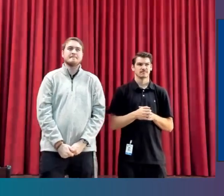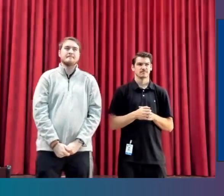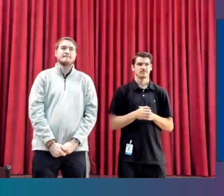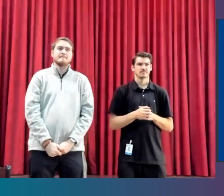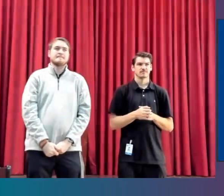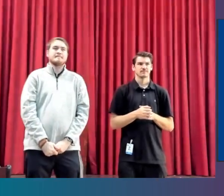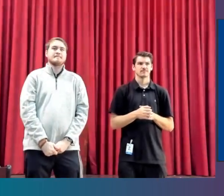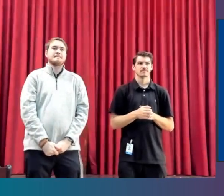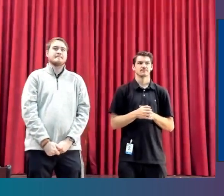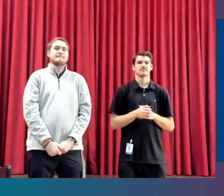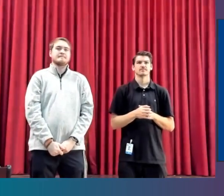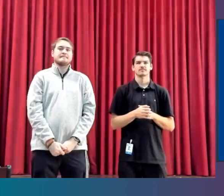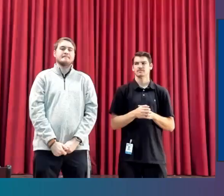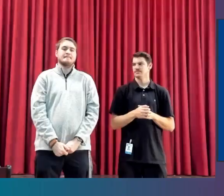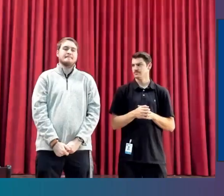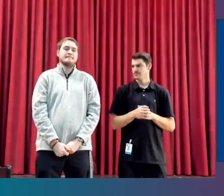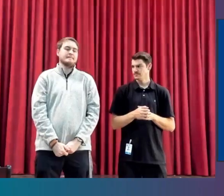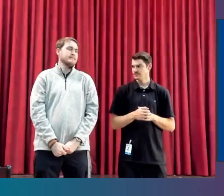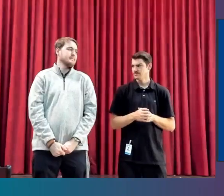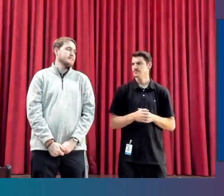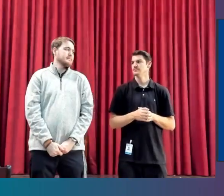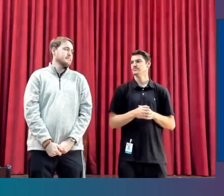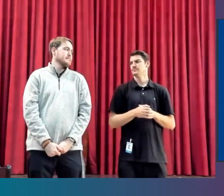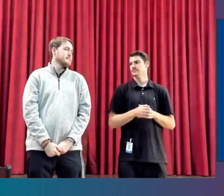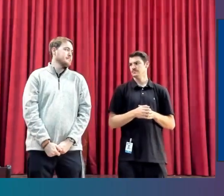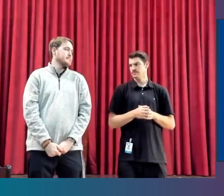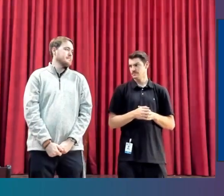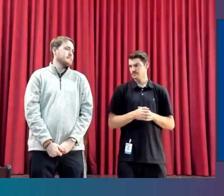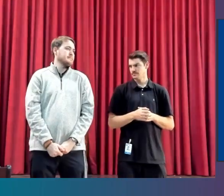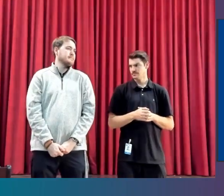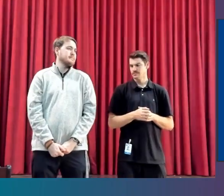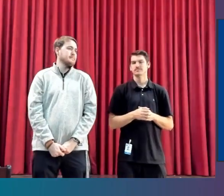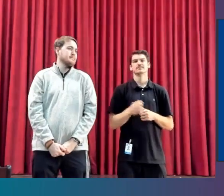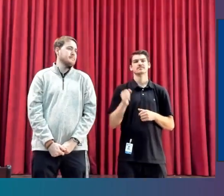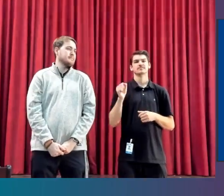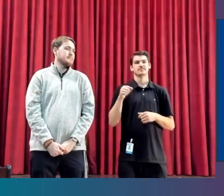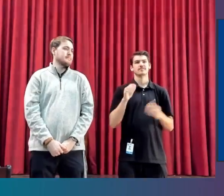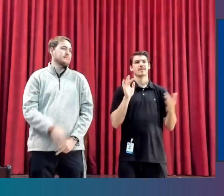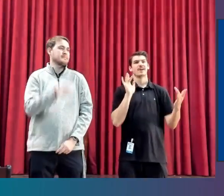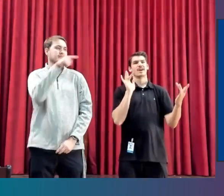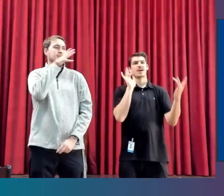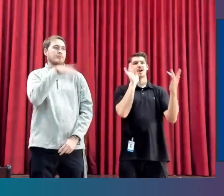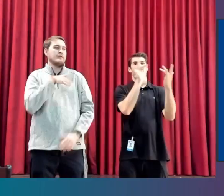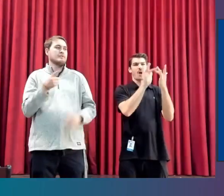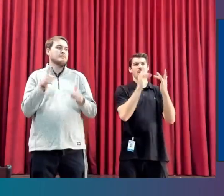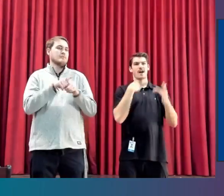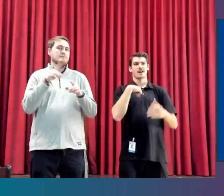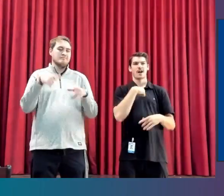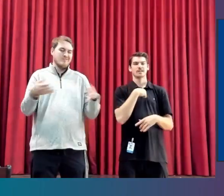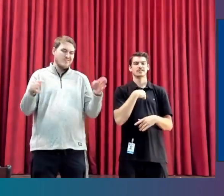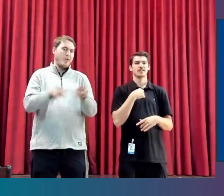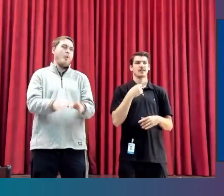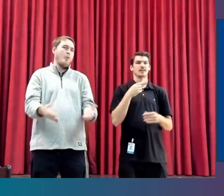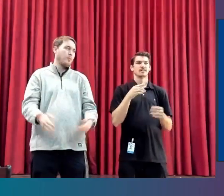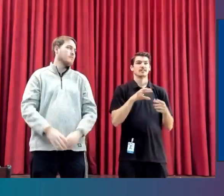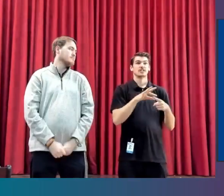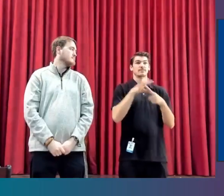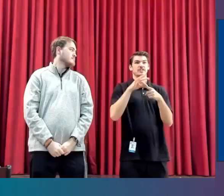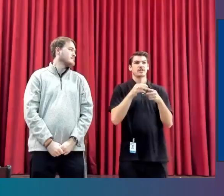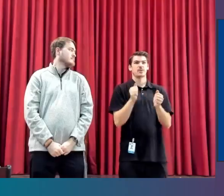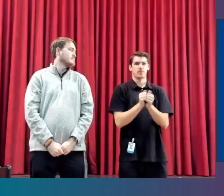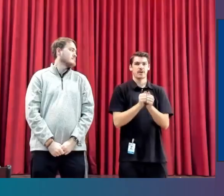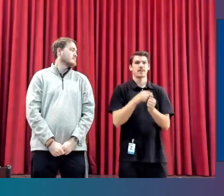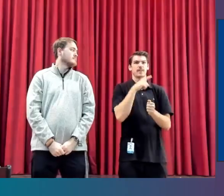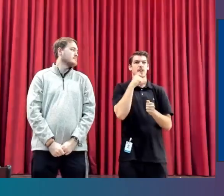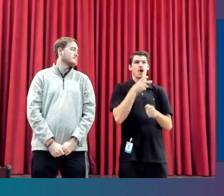just kind of silly. Yeah. So contact us, especially about the laundry and some other ideas that you have